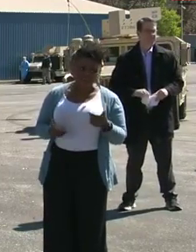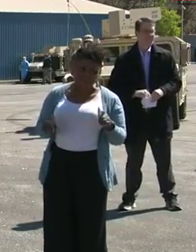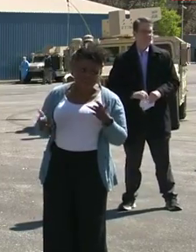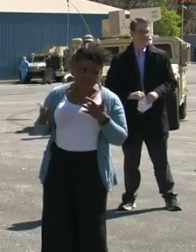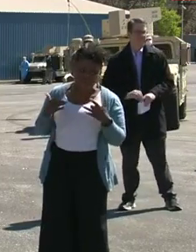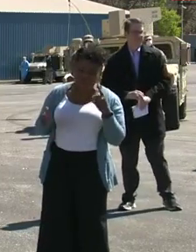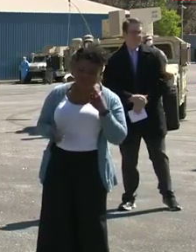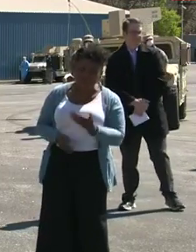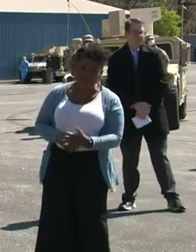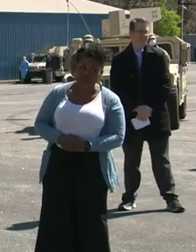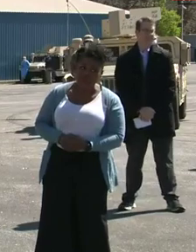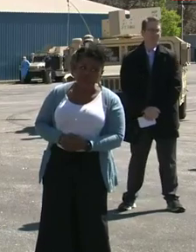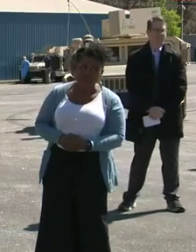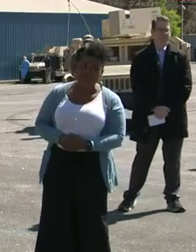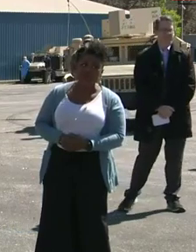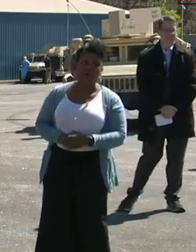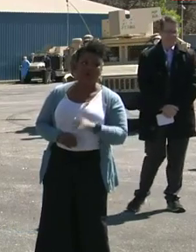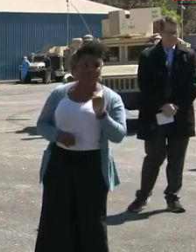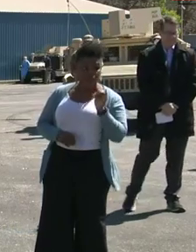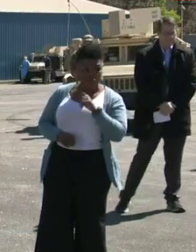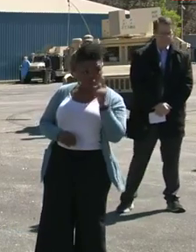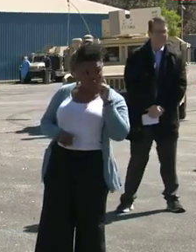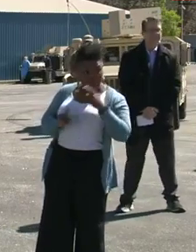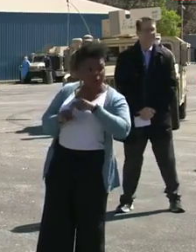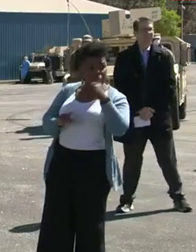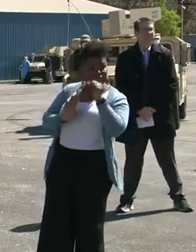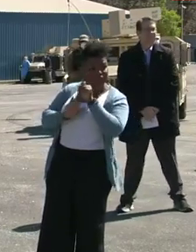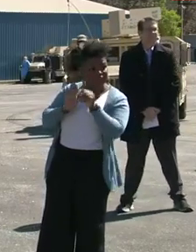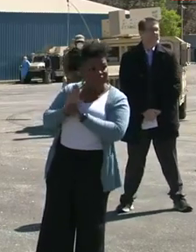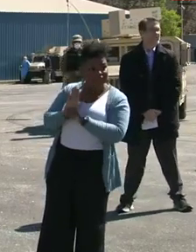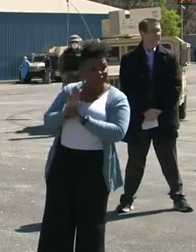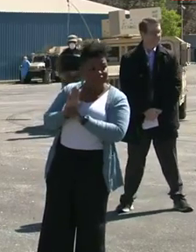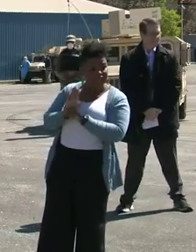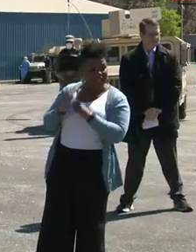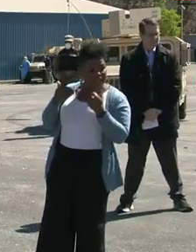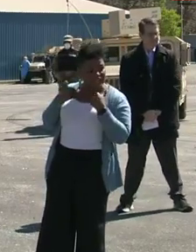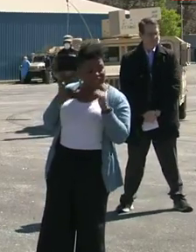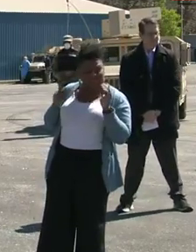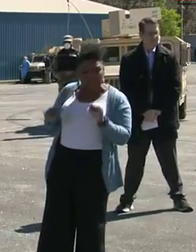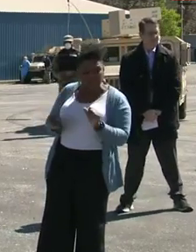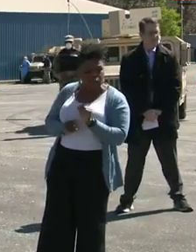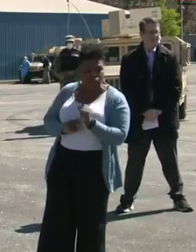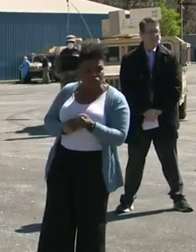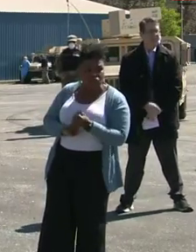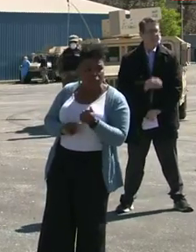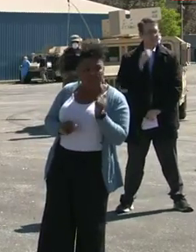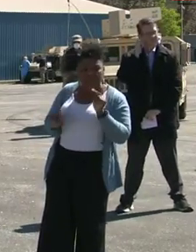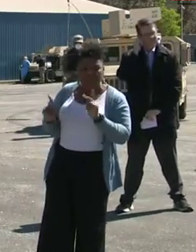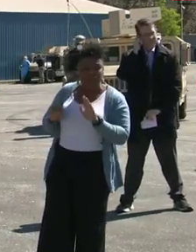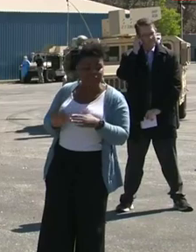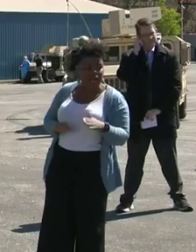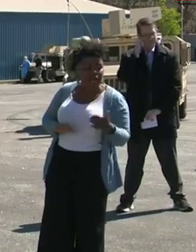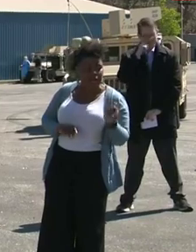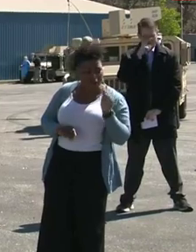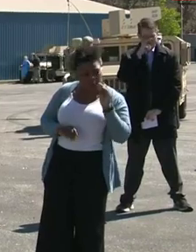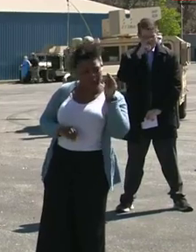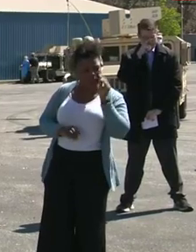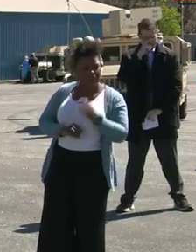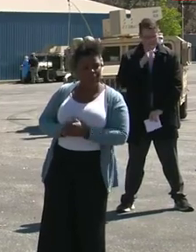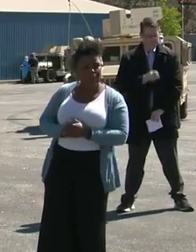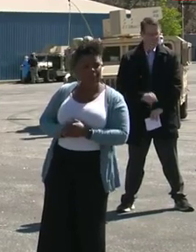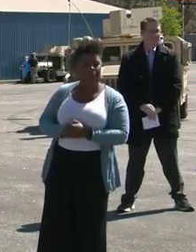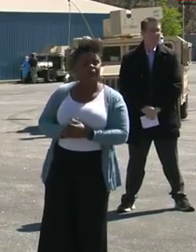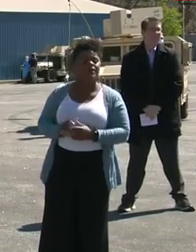wondering, have you heard from other jurisdictions around the country? Are they seeing that same type of thing playing out? I have not searched